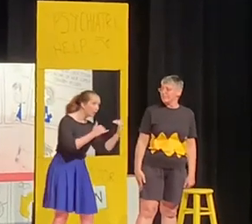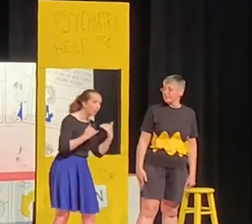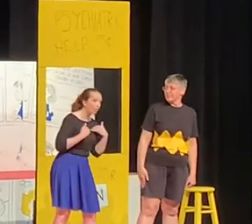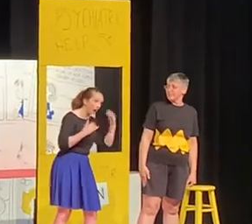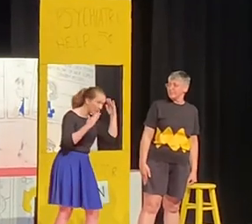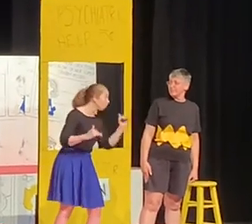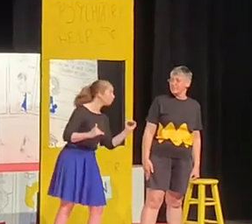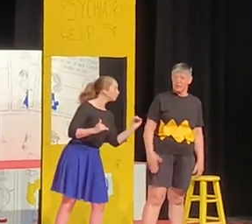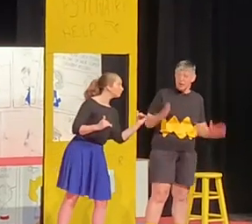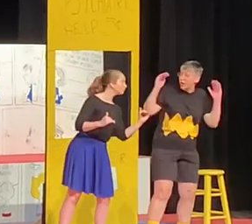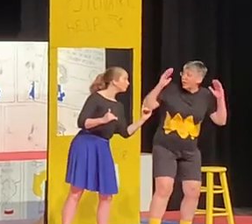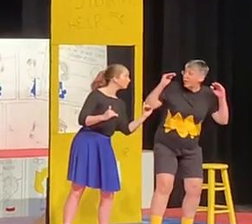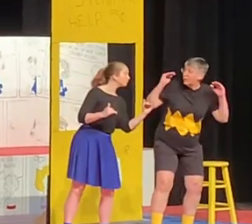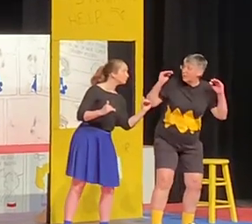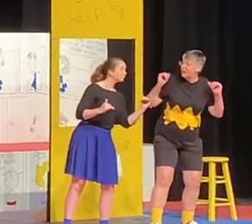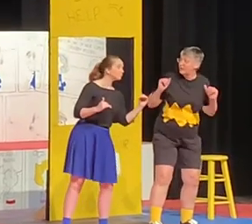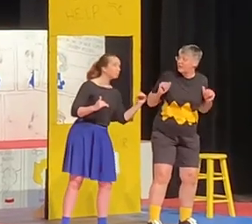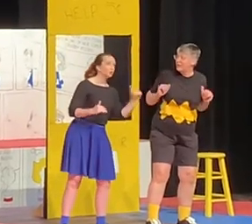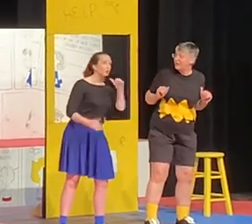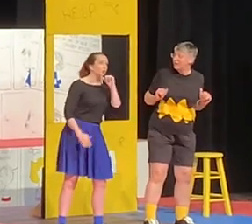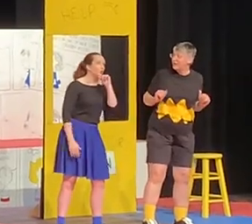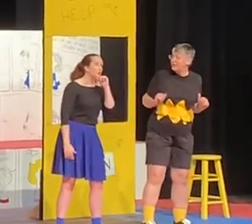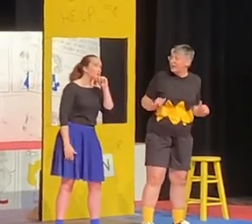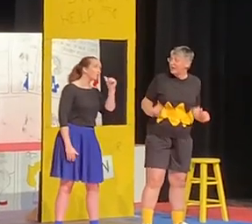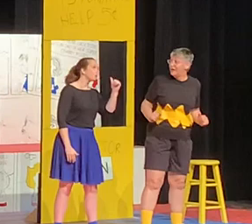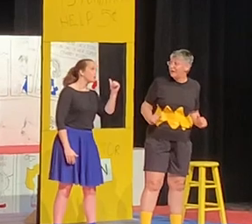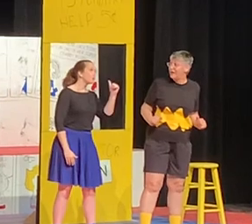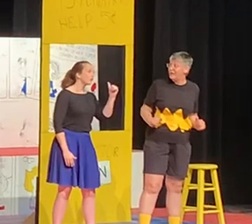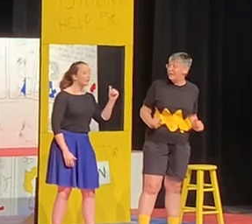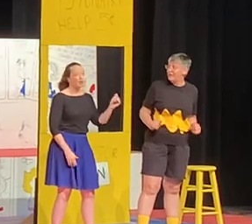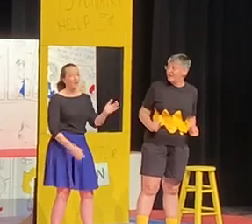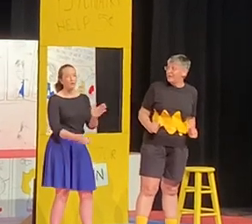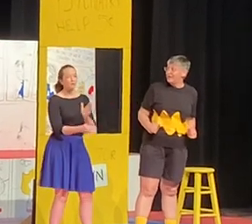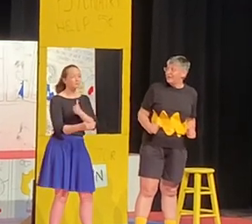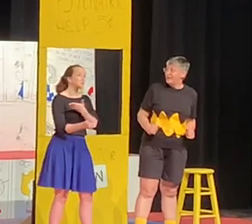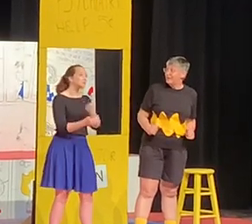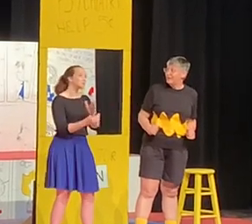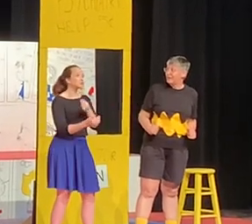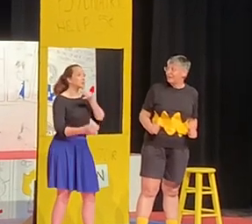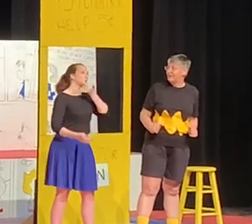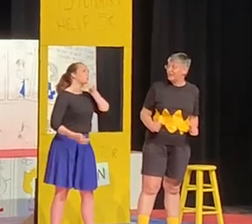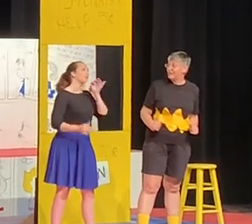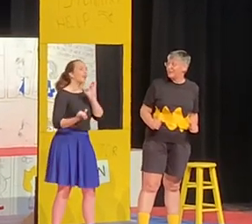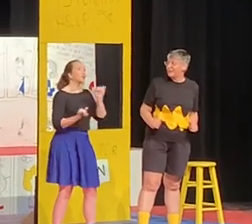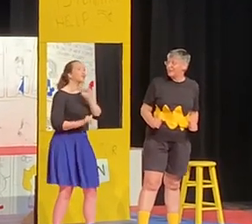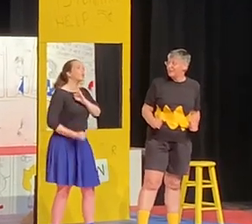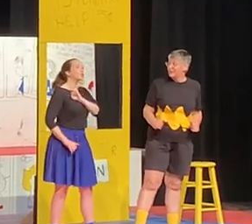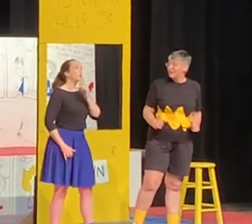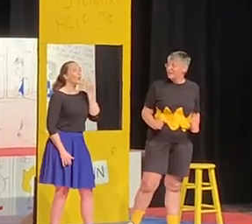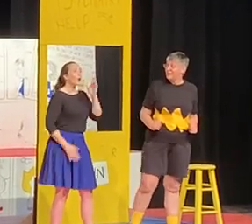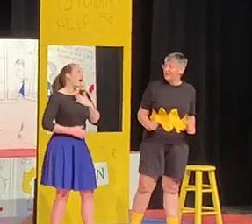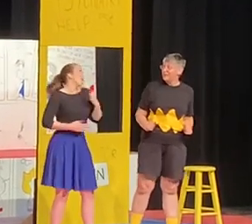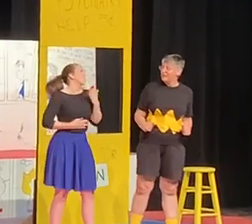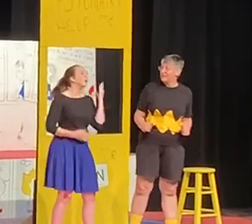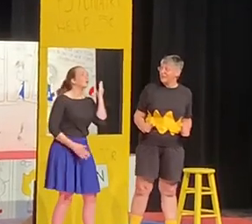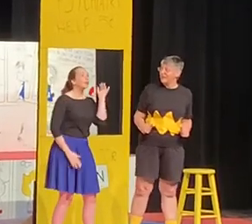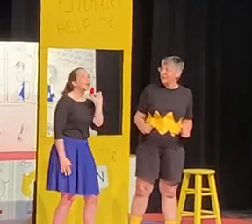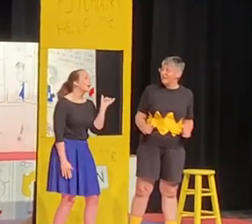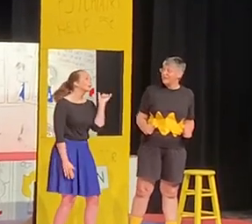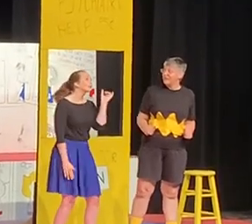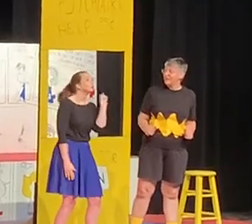is reason for hope. There's hope. Although you are no good at music like Schroeder, or happy like